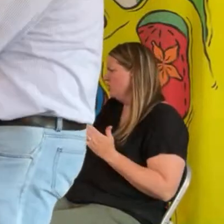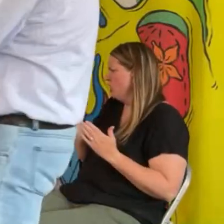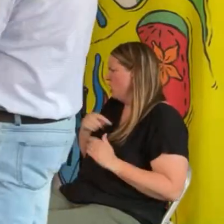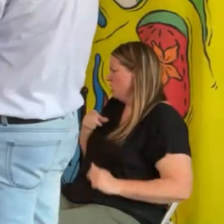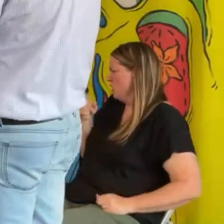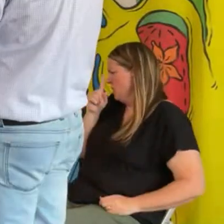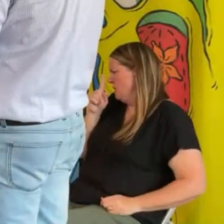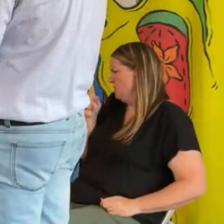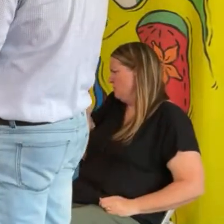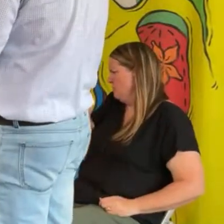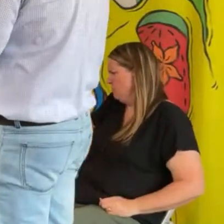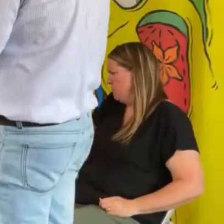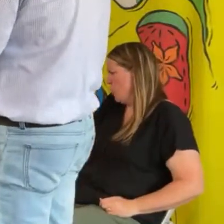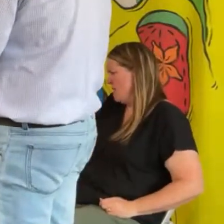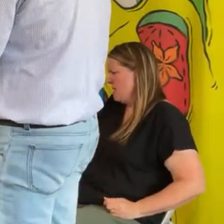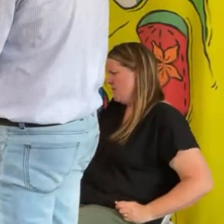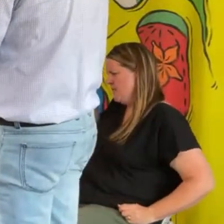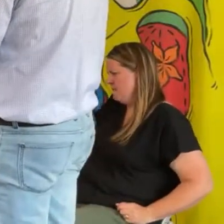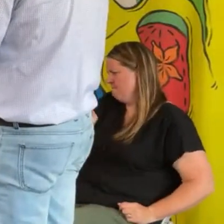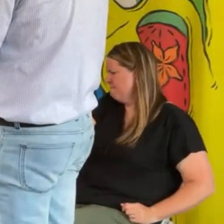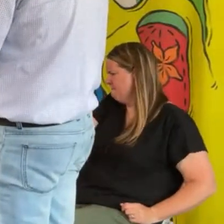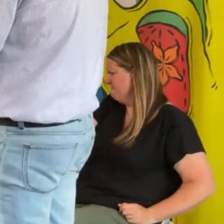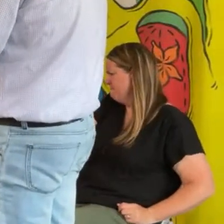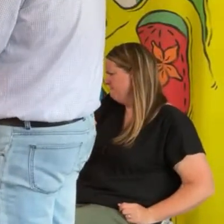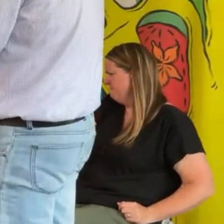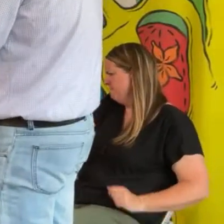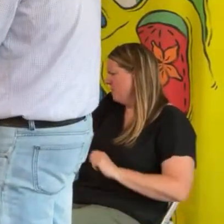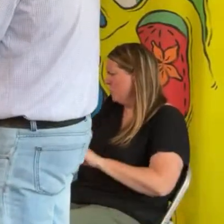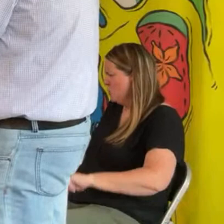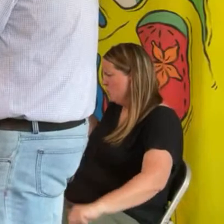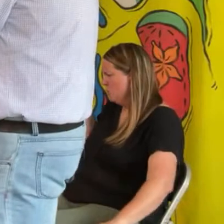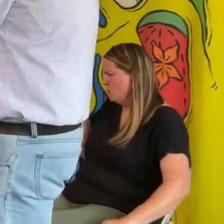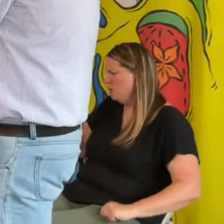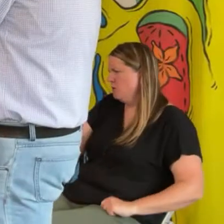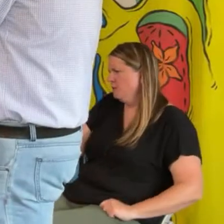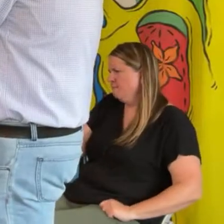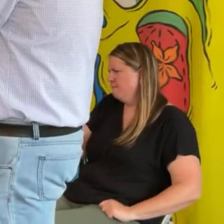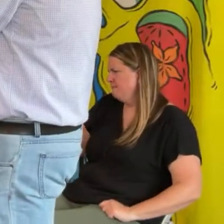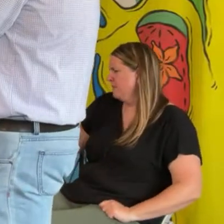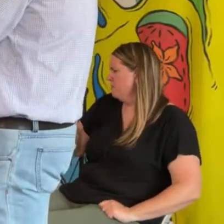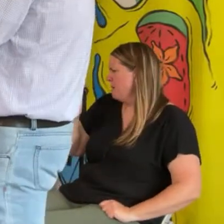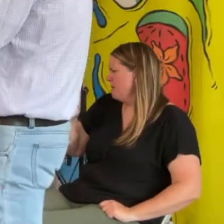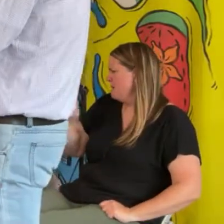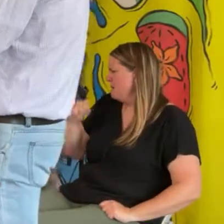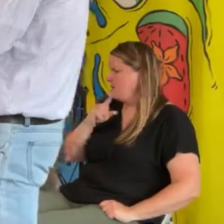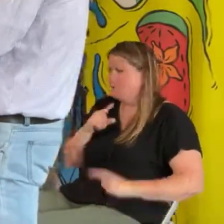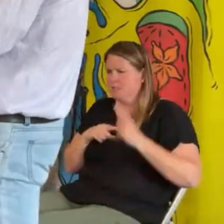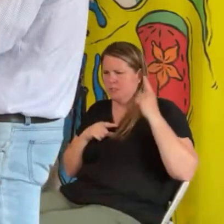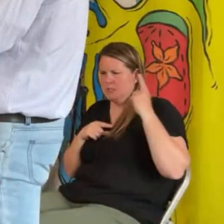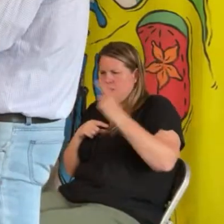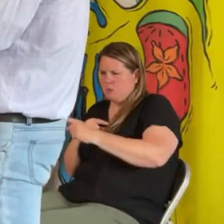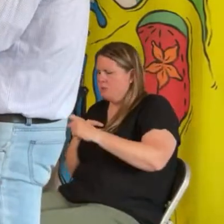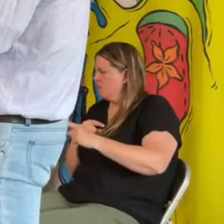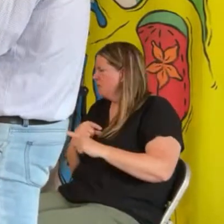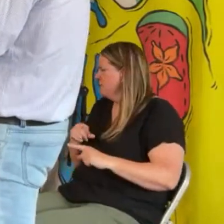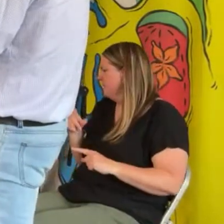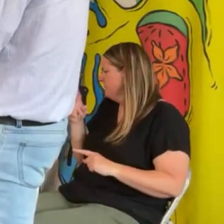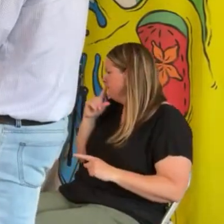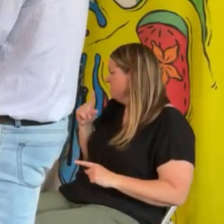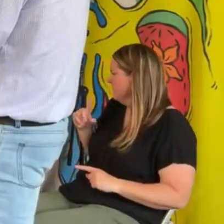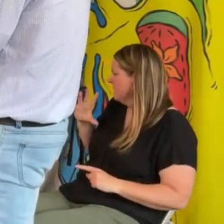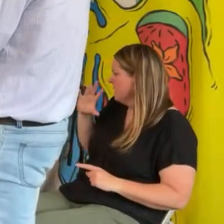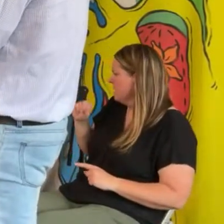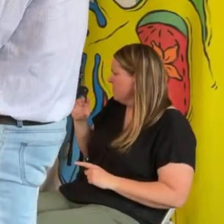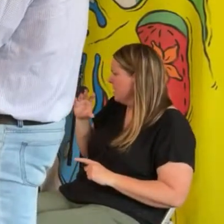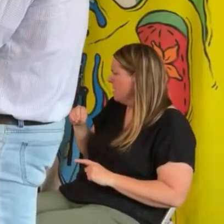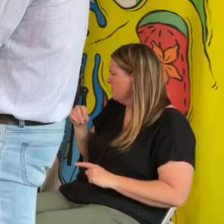finger. You! You! The puppet raises a finger. Then I watches her puppet. The puppet watches